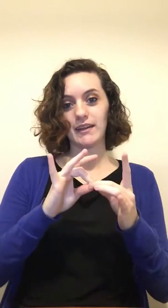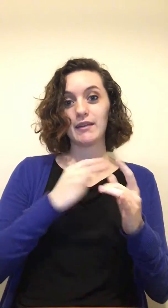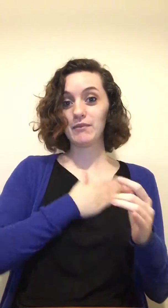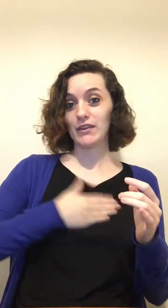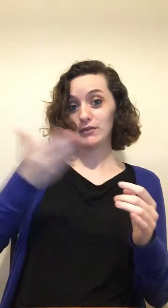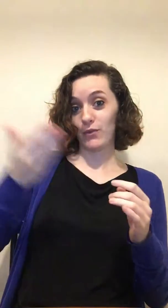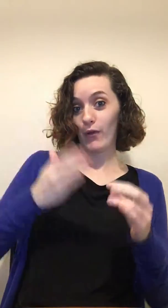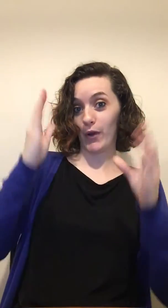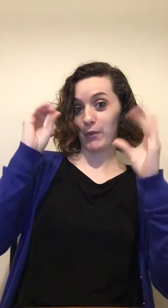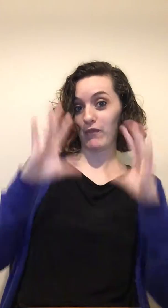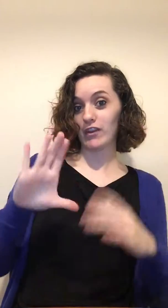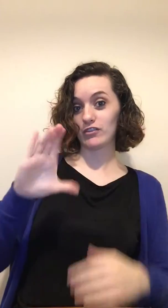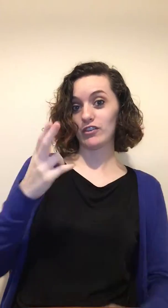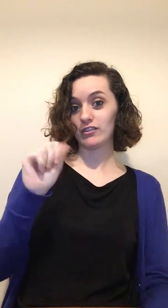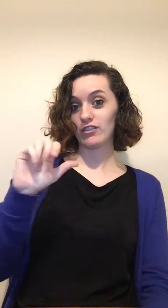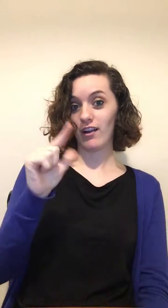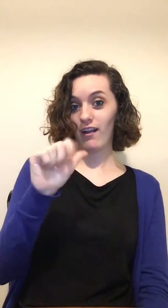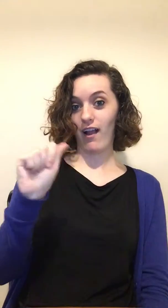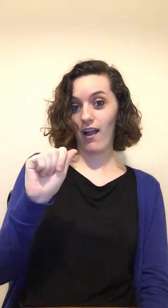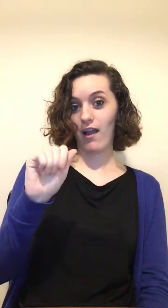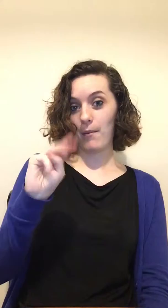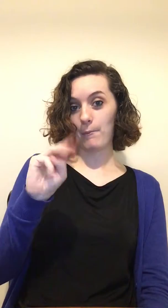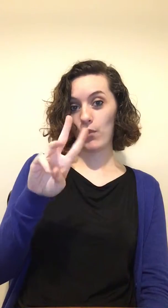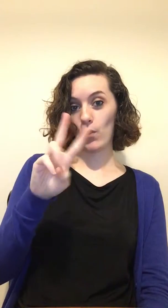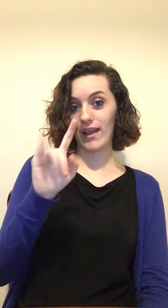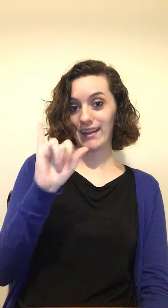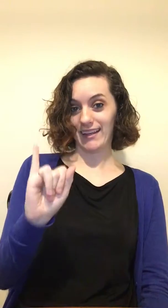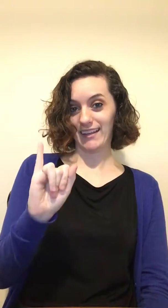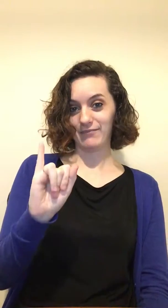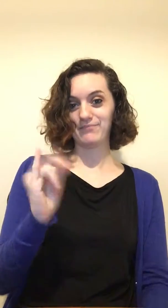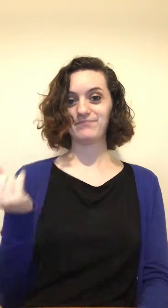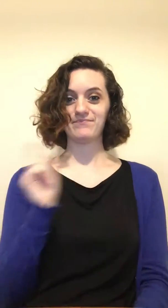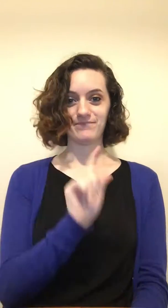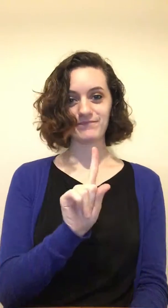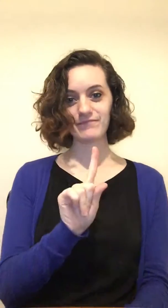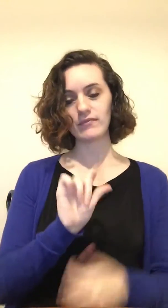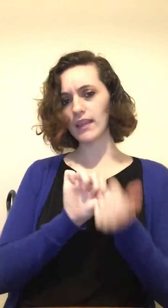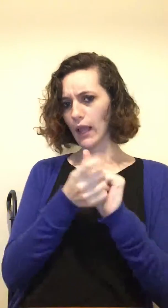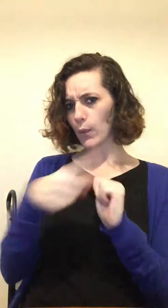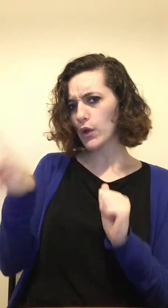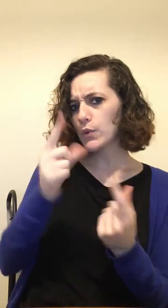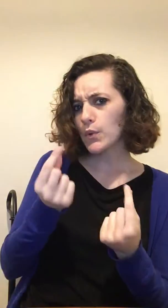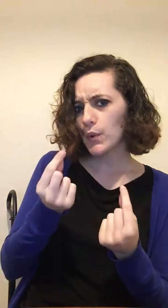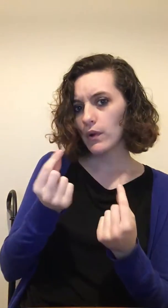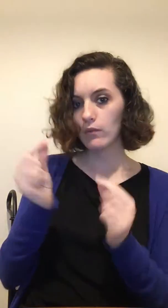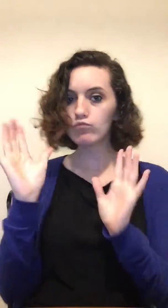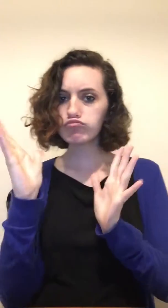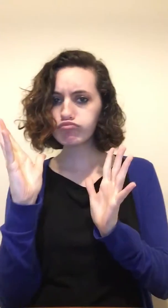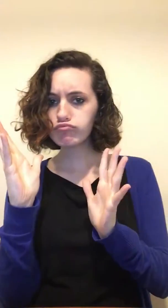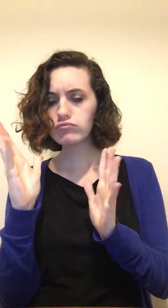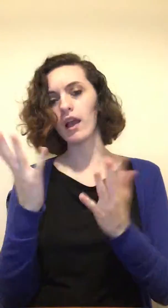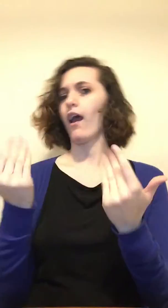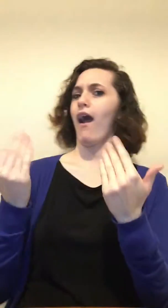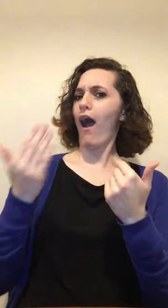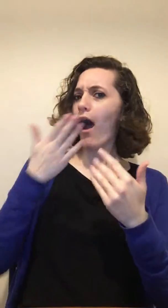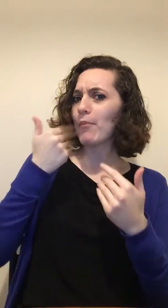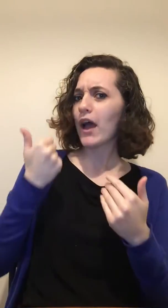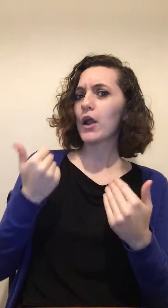Mweti. So, how are you today? No, you can do better than that. If there